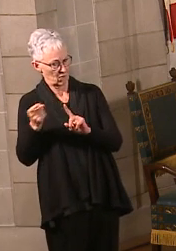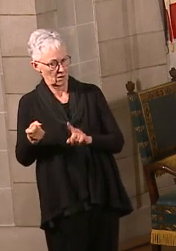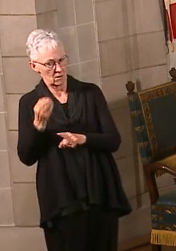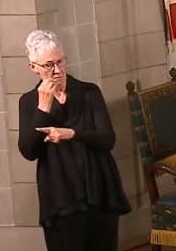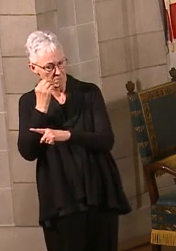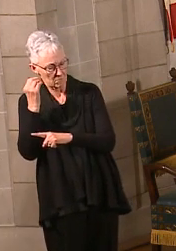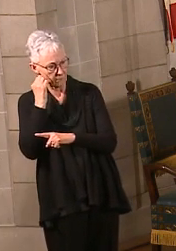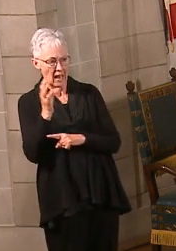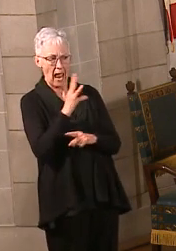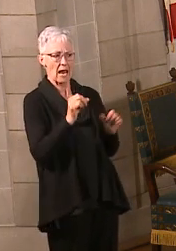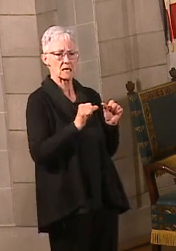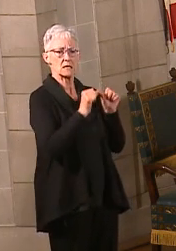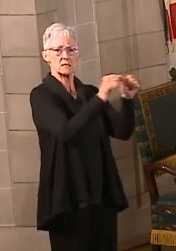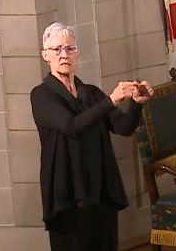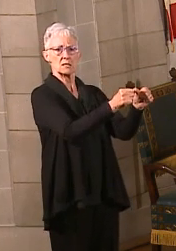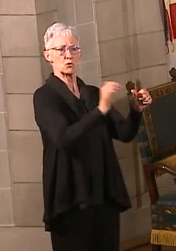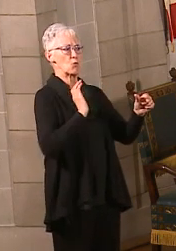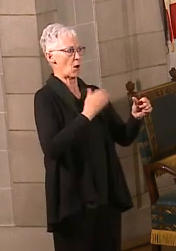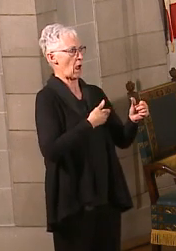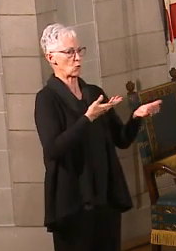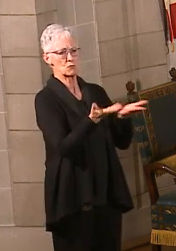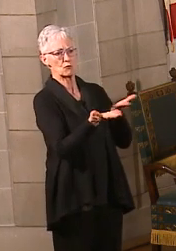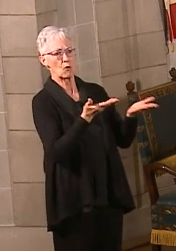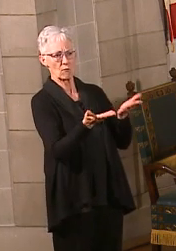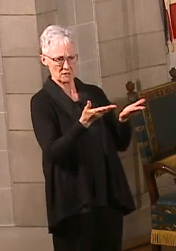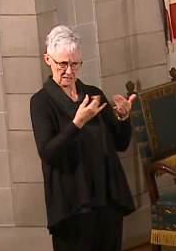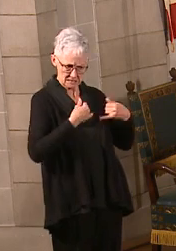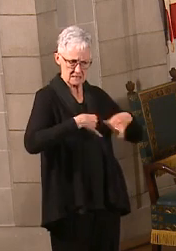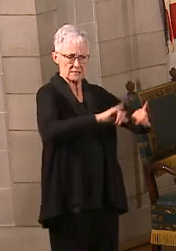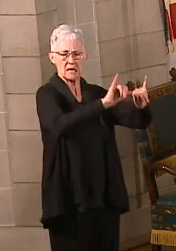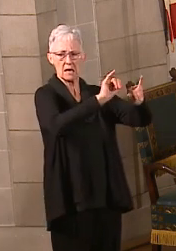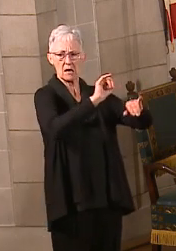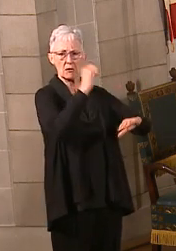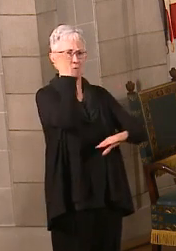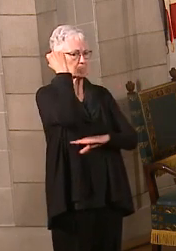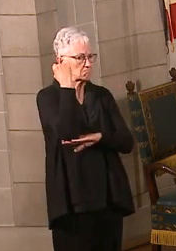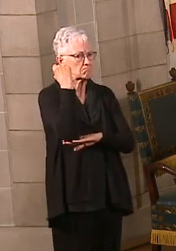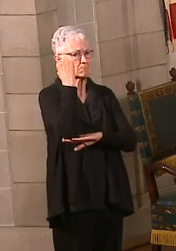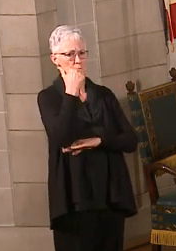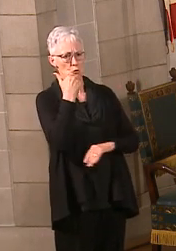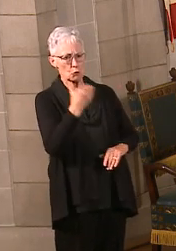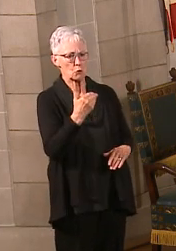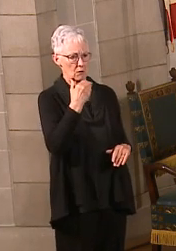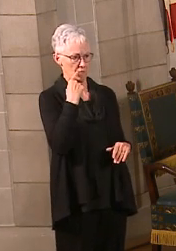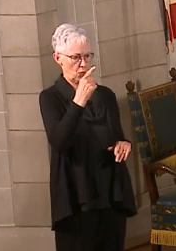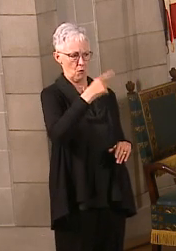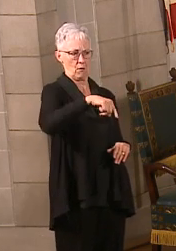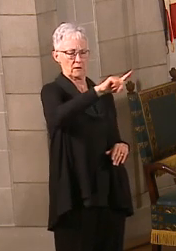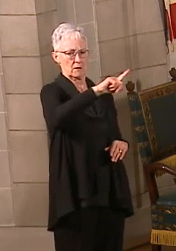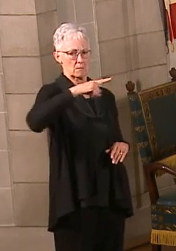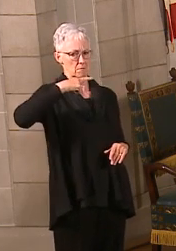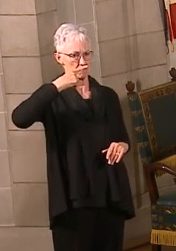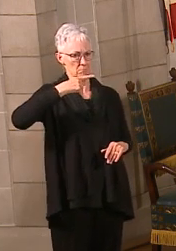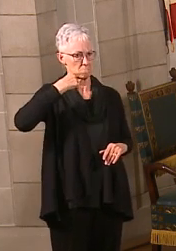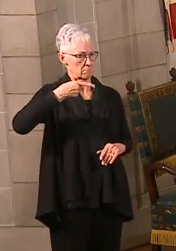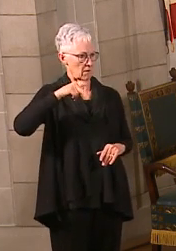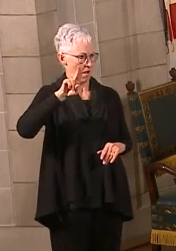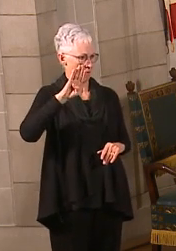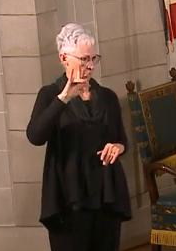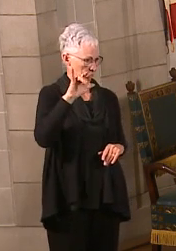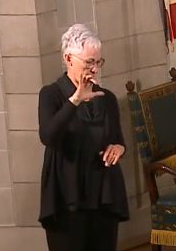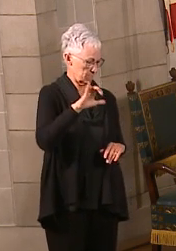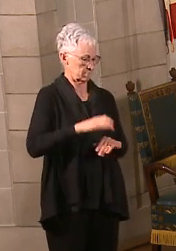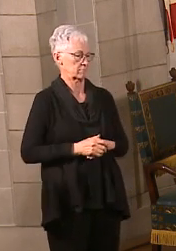same level of services to the public. So we feel really good about that. And we're continuing to work to build